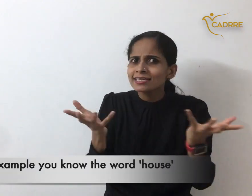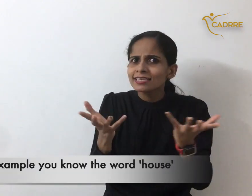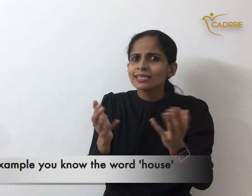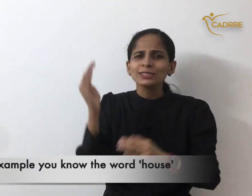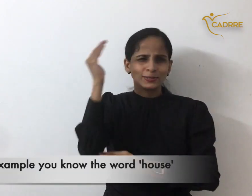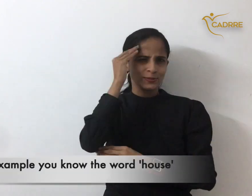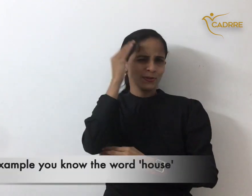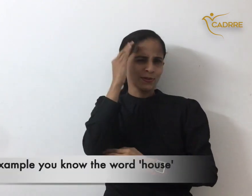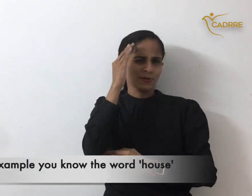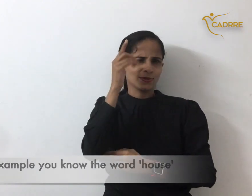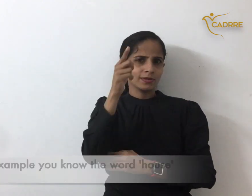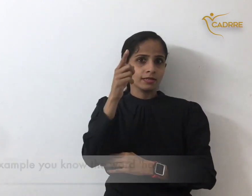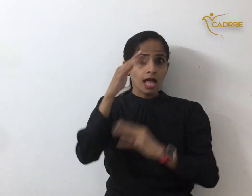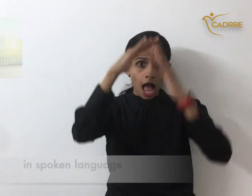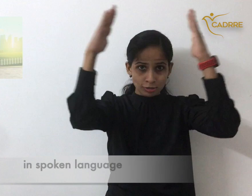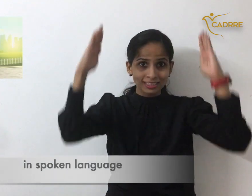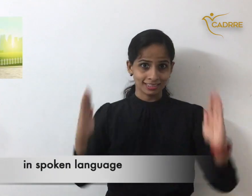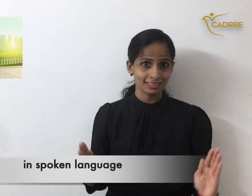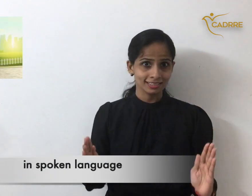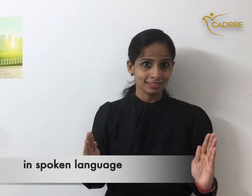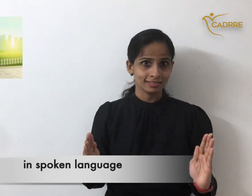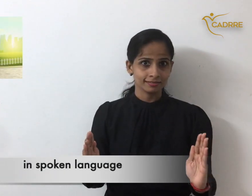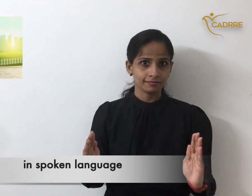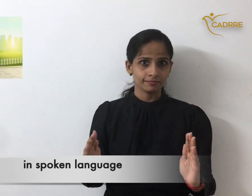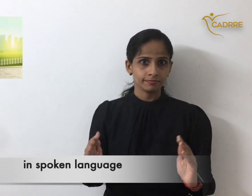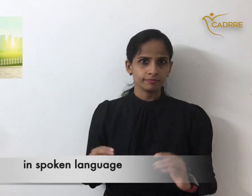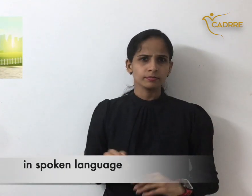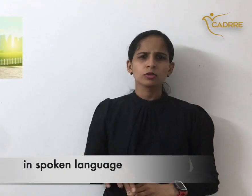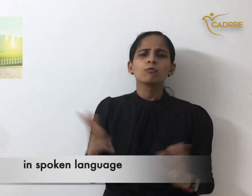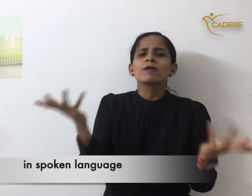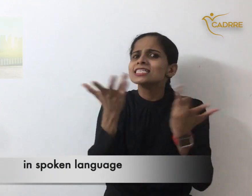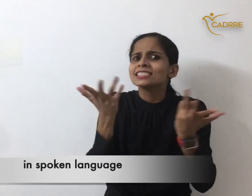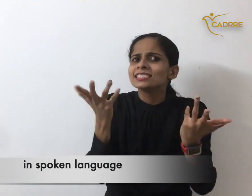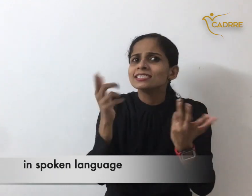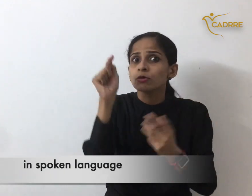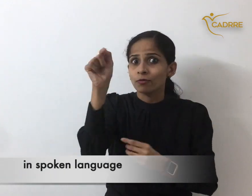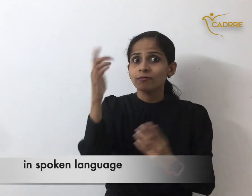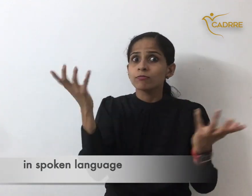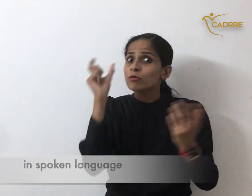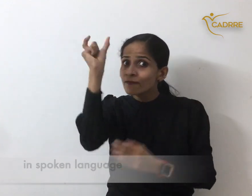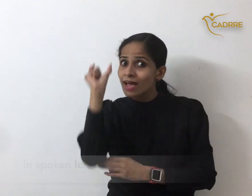For example, you know the word house in spoken language.